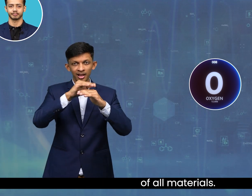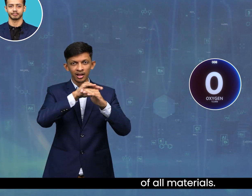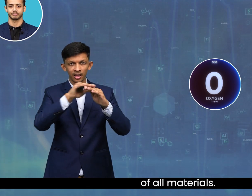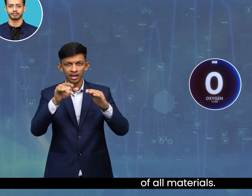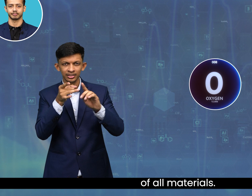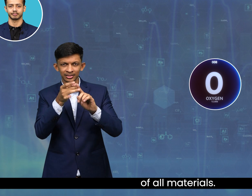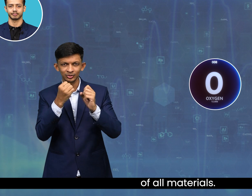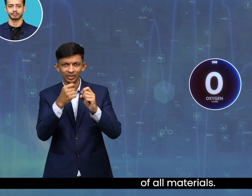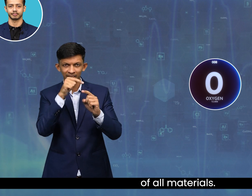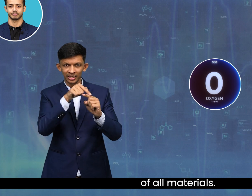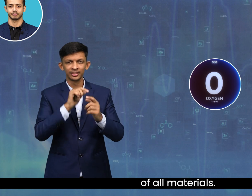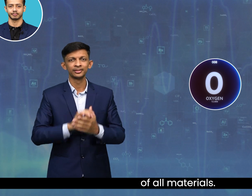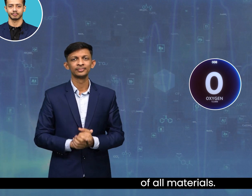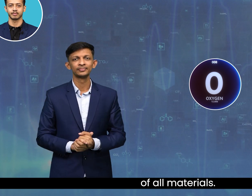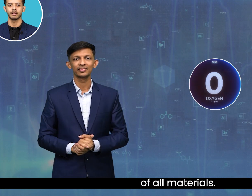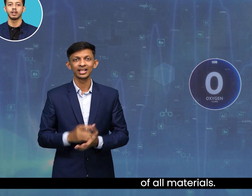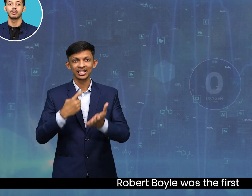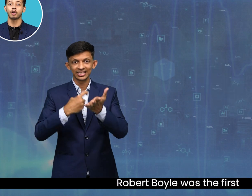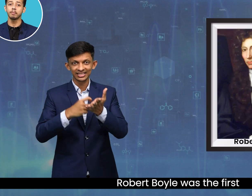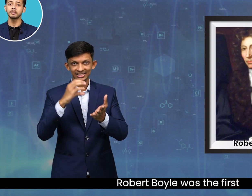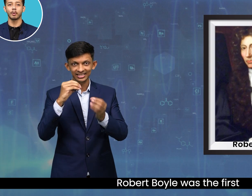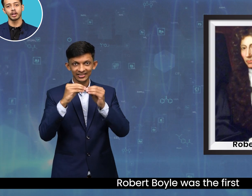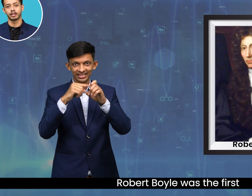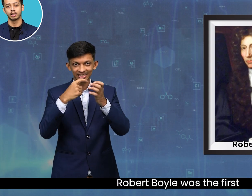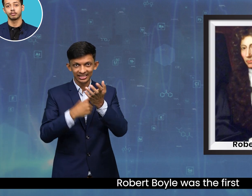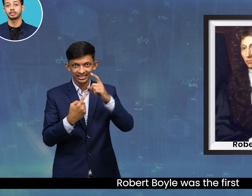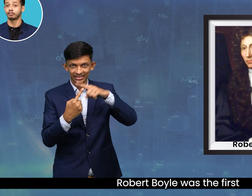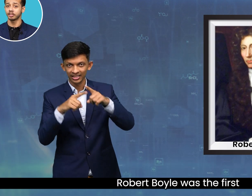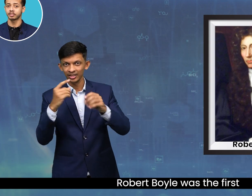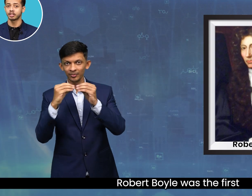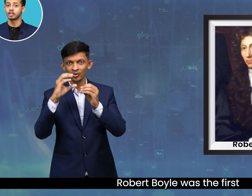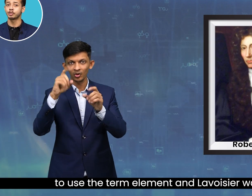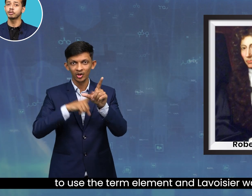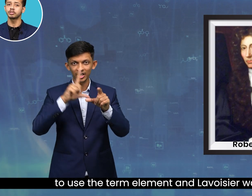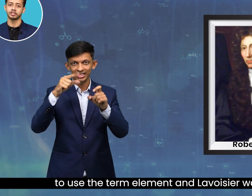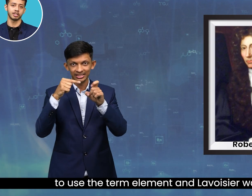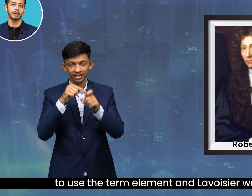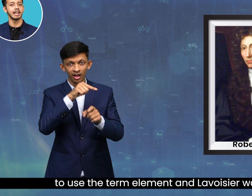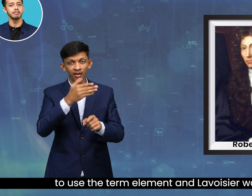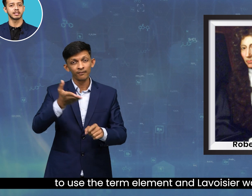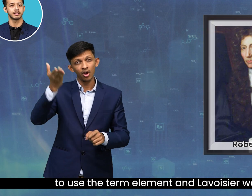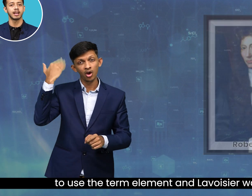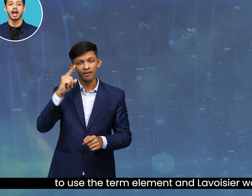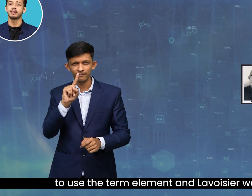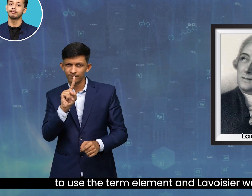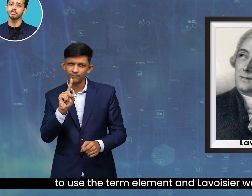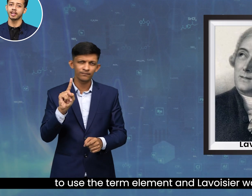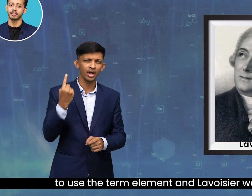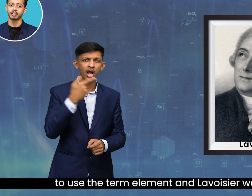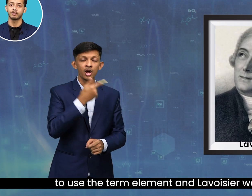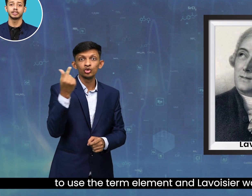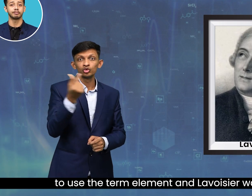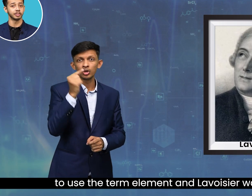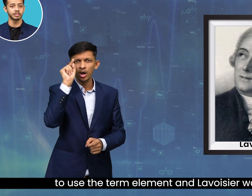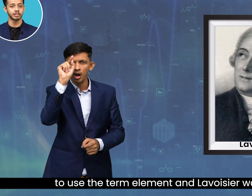Robert Boyle was the first to use the term element, and